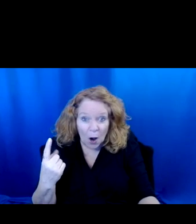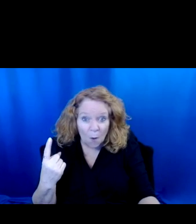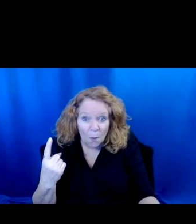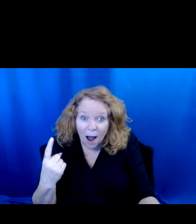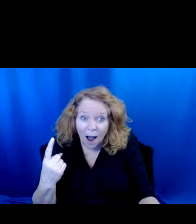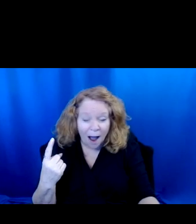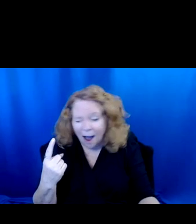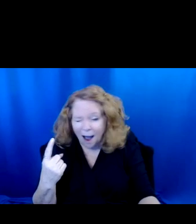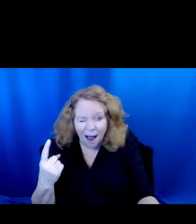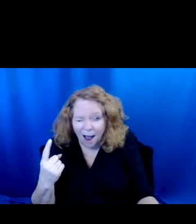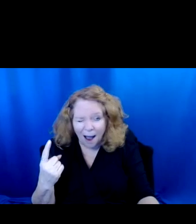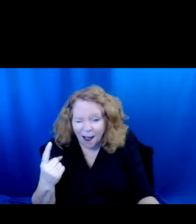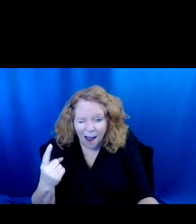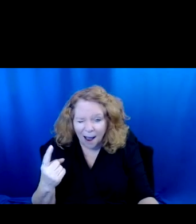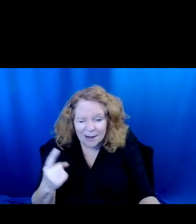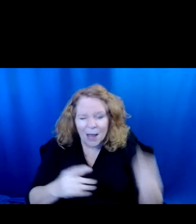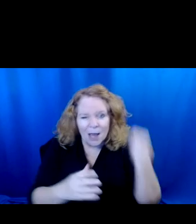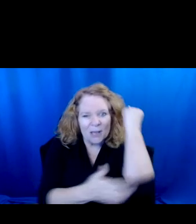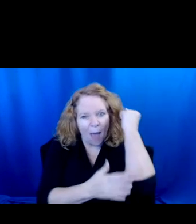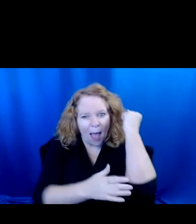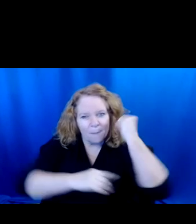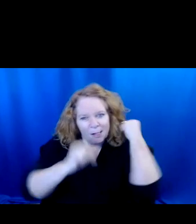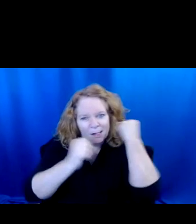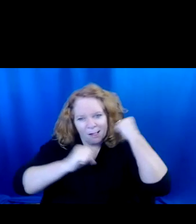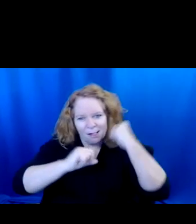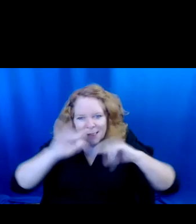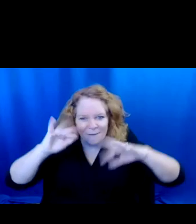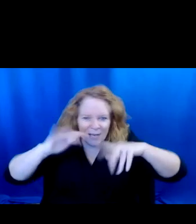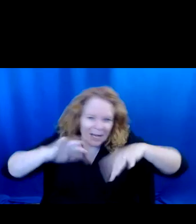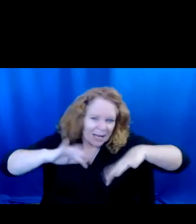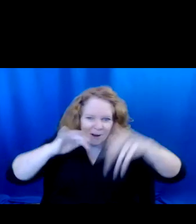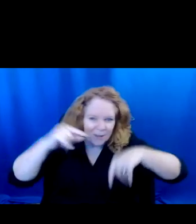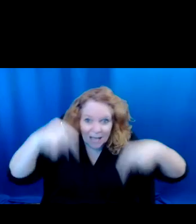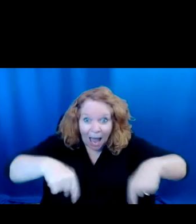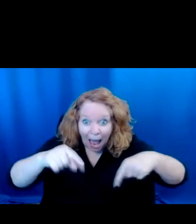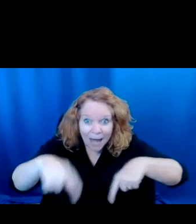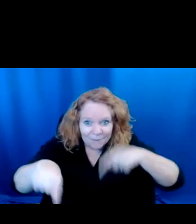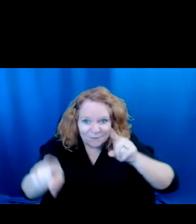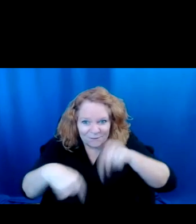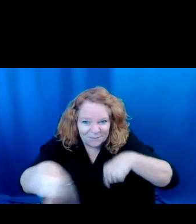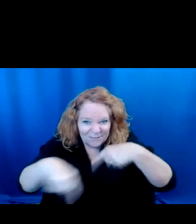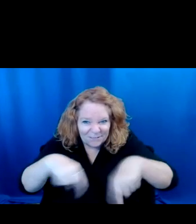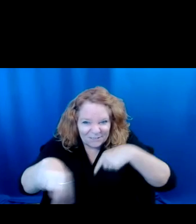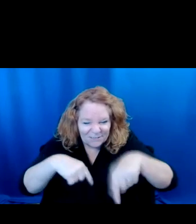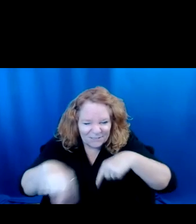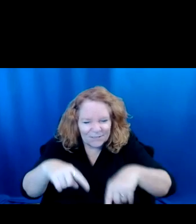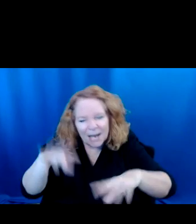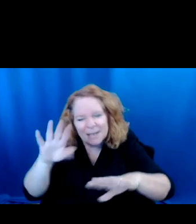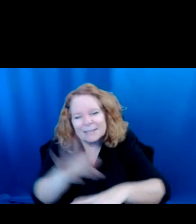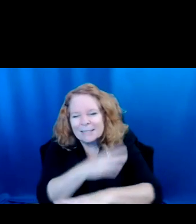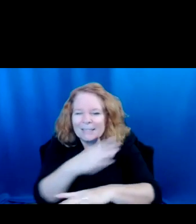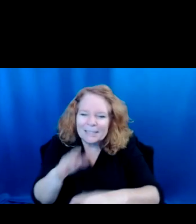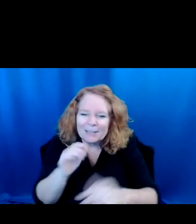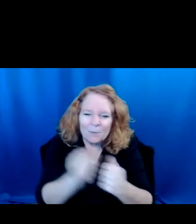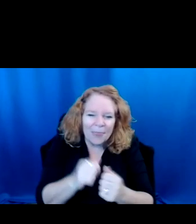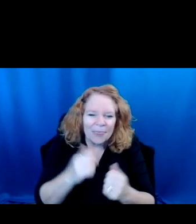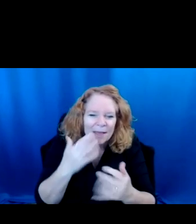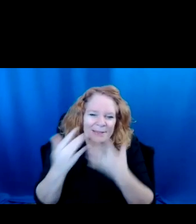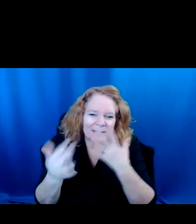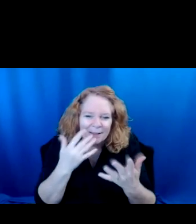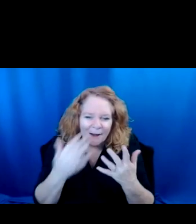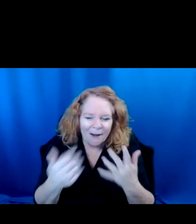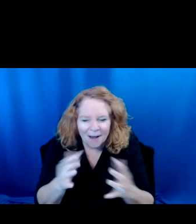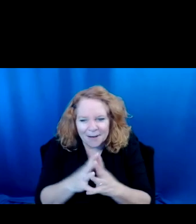3, 2, 1, wiggle those elbows, wiggle those fingers, wiggle those toes. Just sing and clap and enjoy the songs. Here we go.